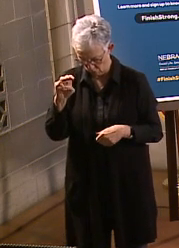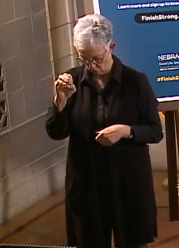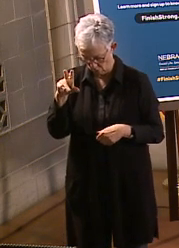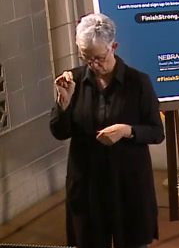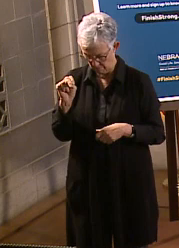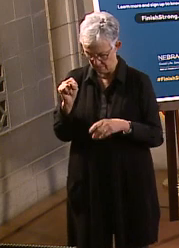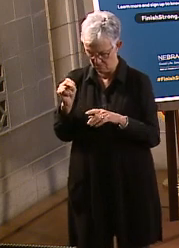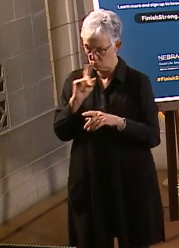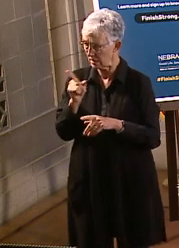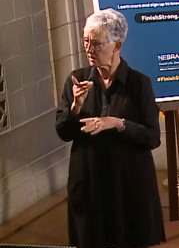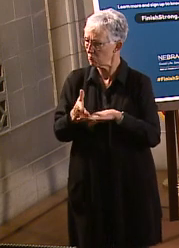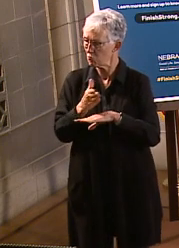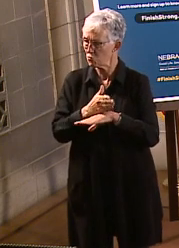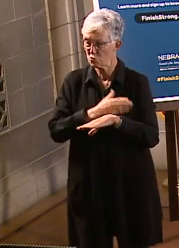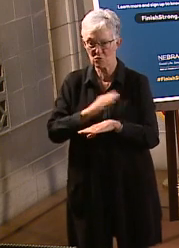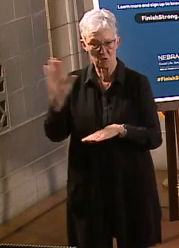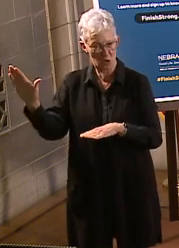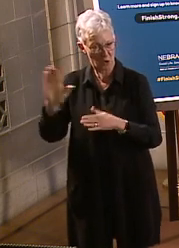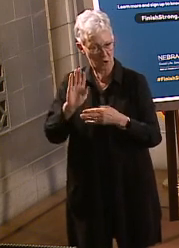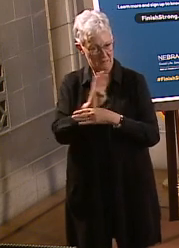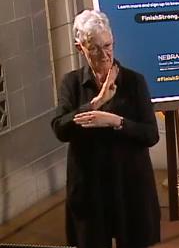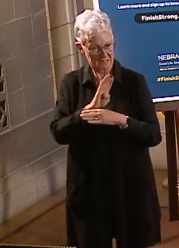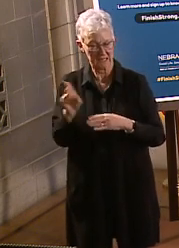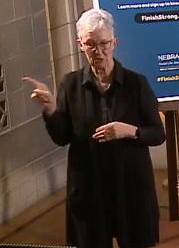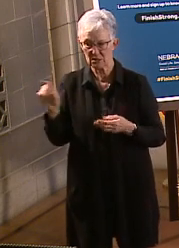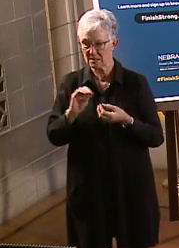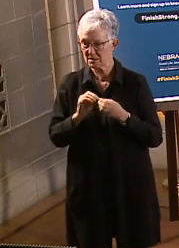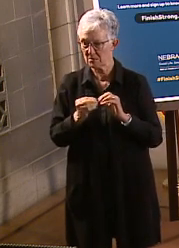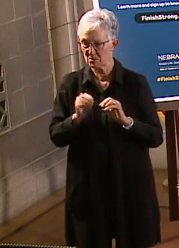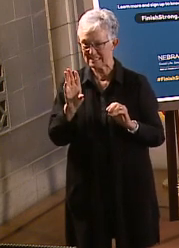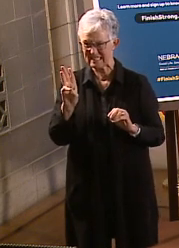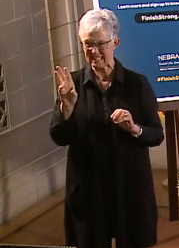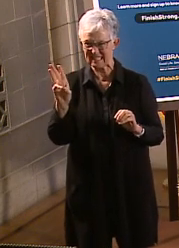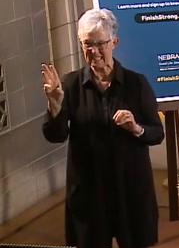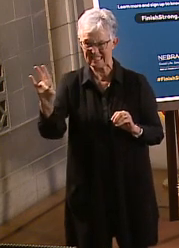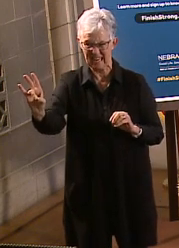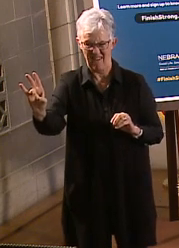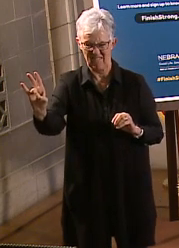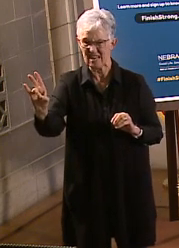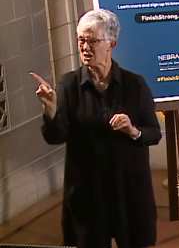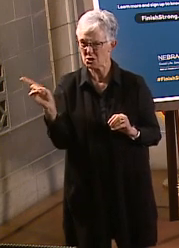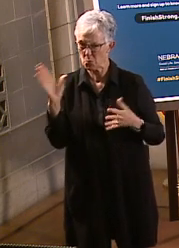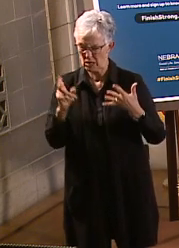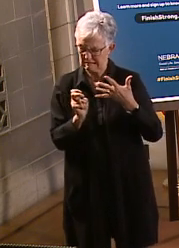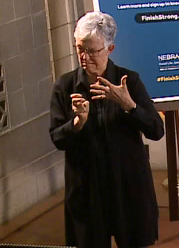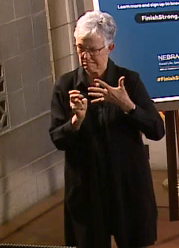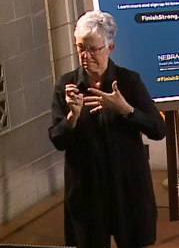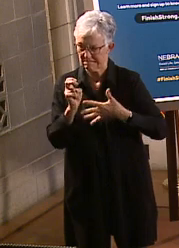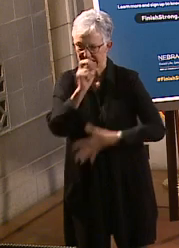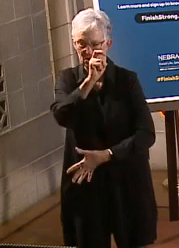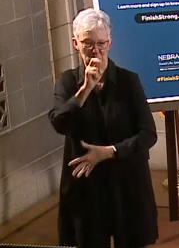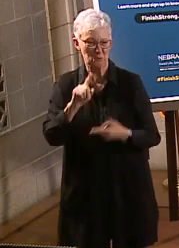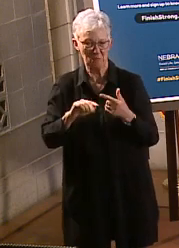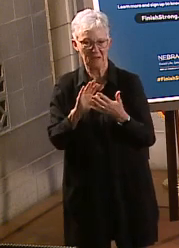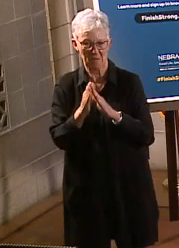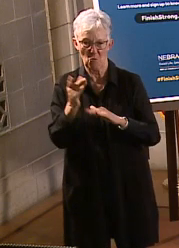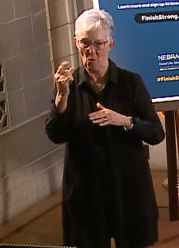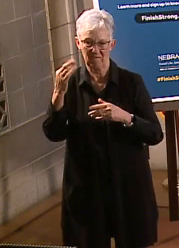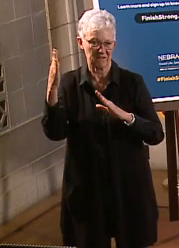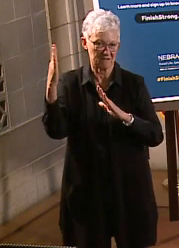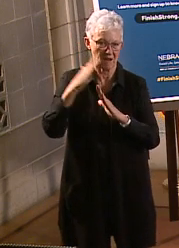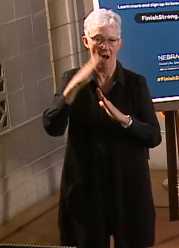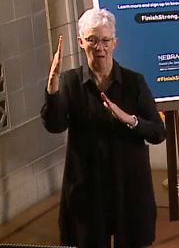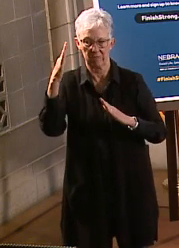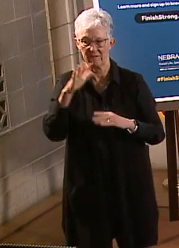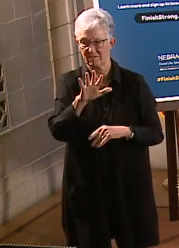doing a fantastic job. She's number 677. She tells me she's going to continue to move up that as well. She's going to continue to improve upon that. So we're very